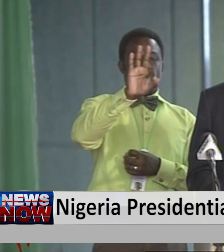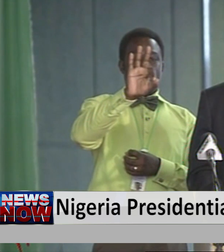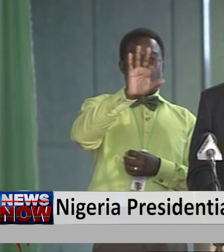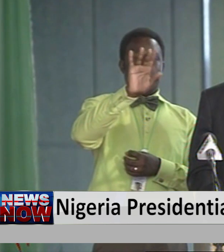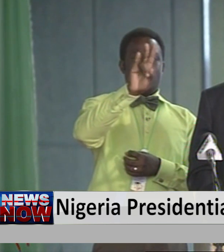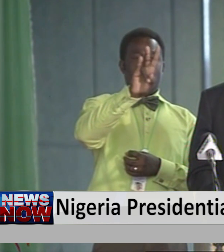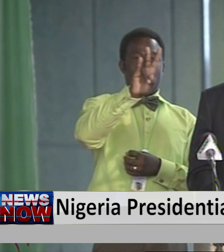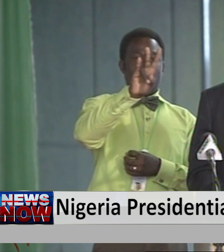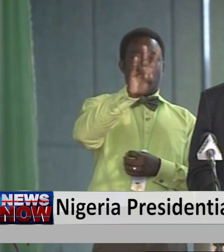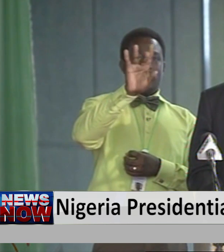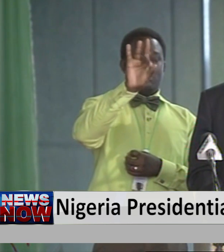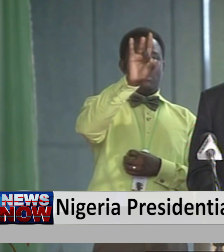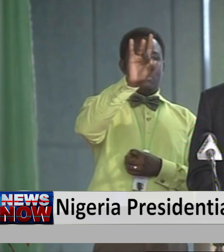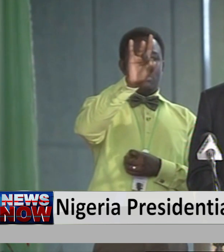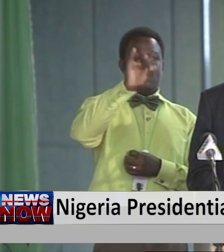978.